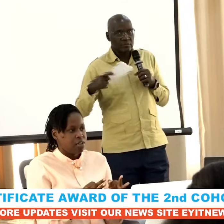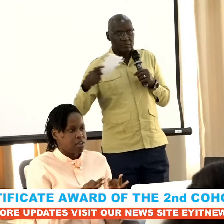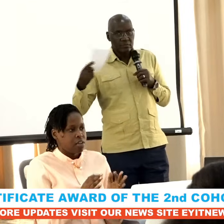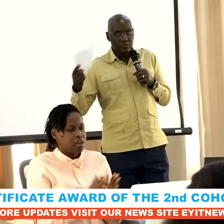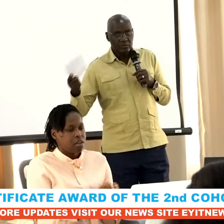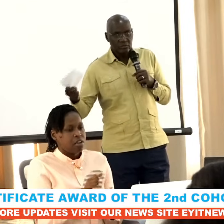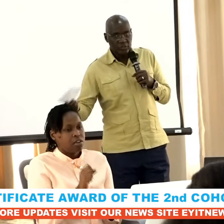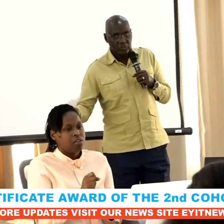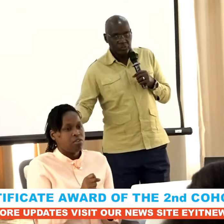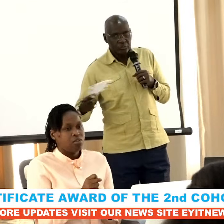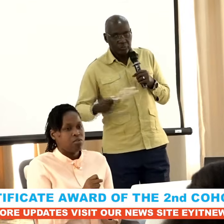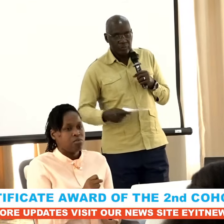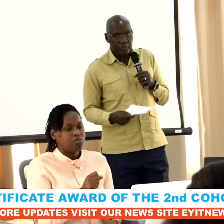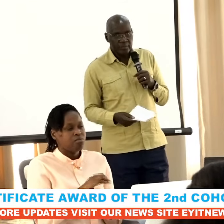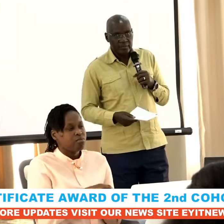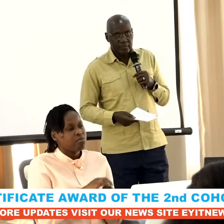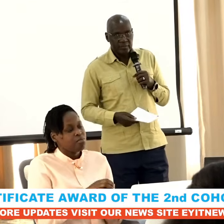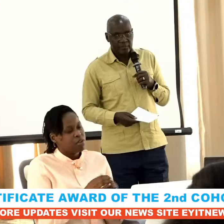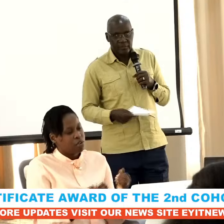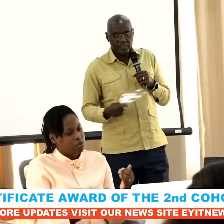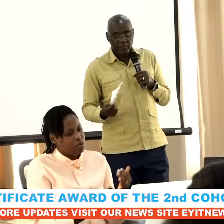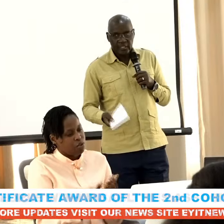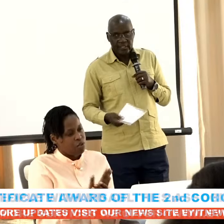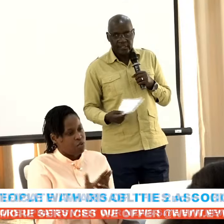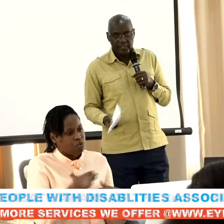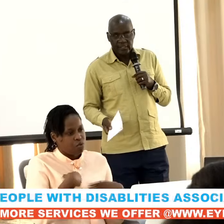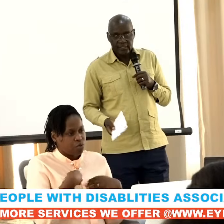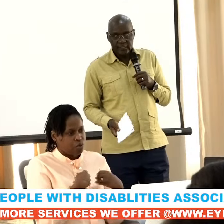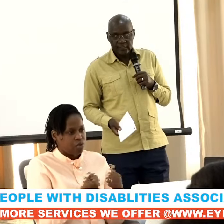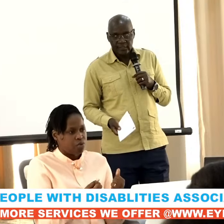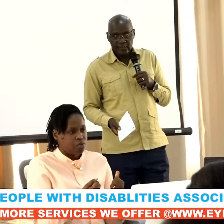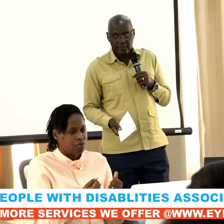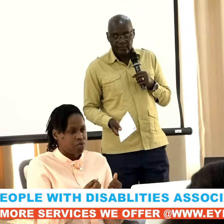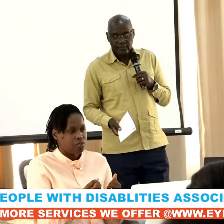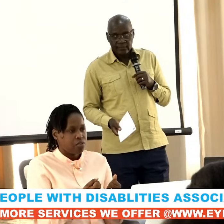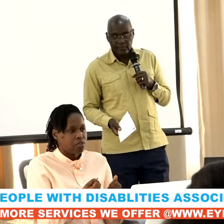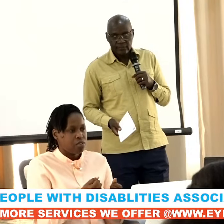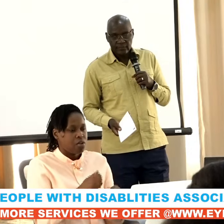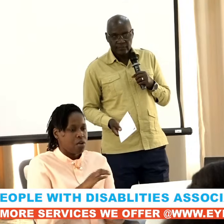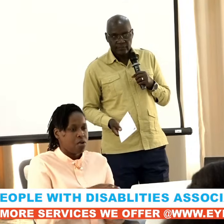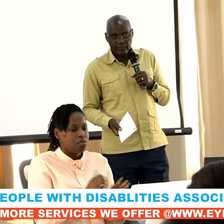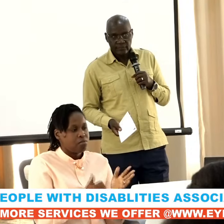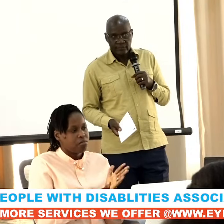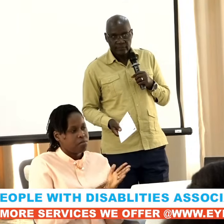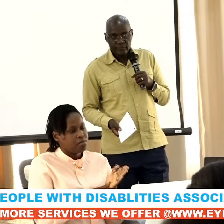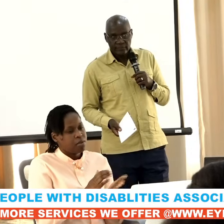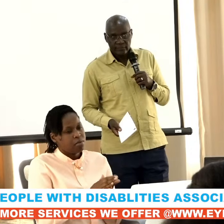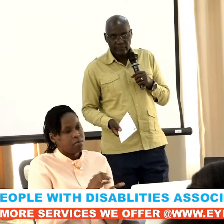solution to the new problems, because the world is changing?